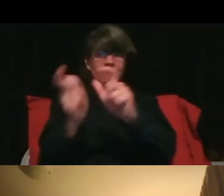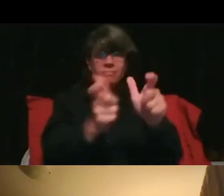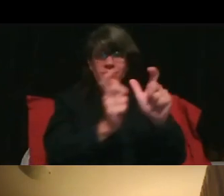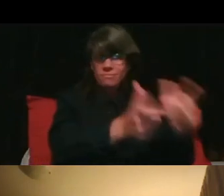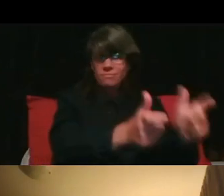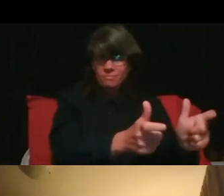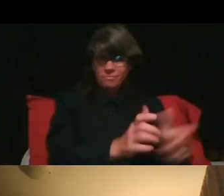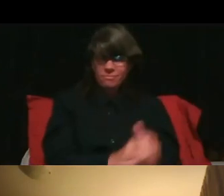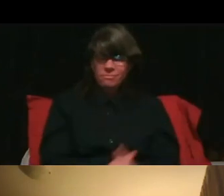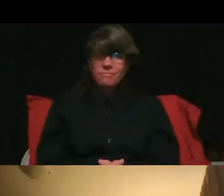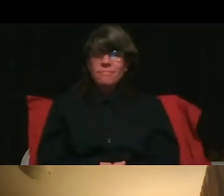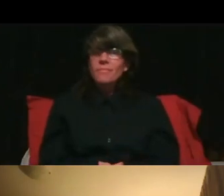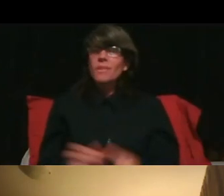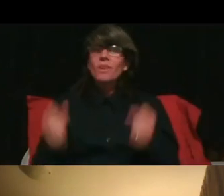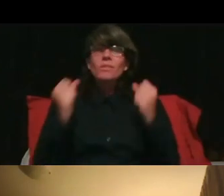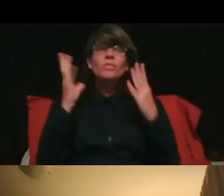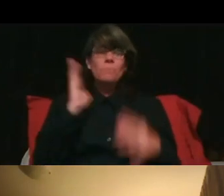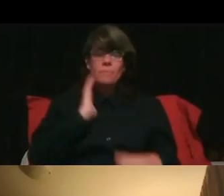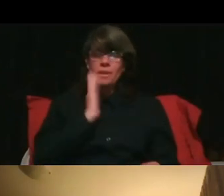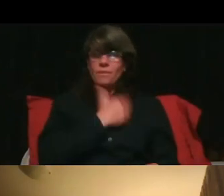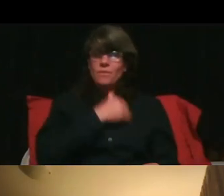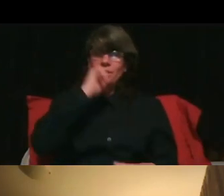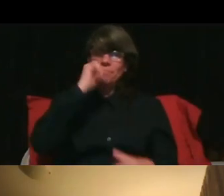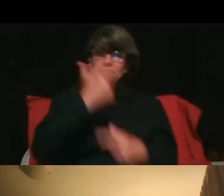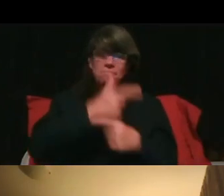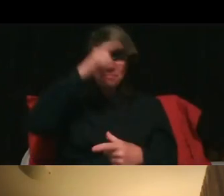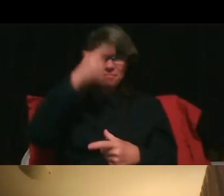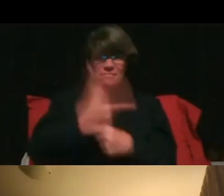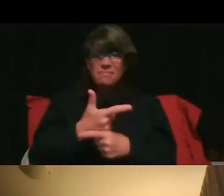There are so many of our sisters and brothers who are dying